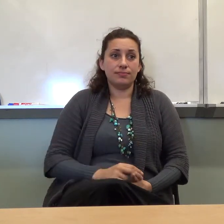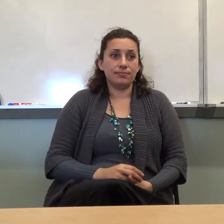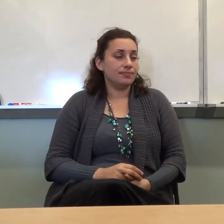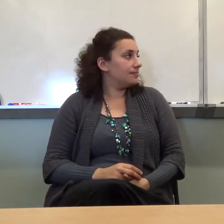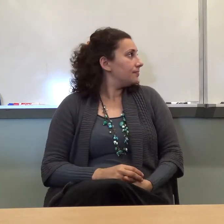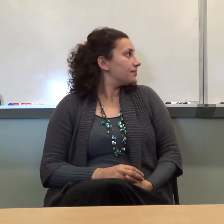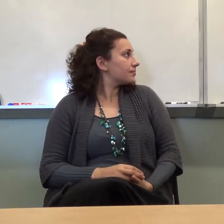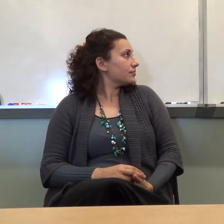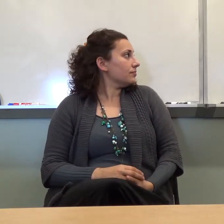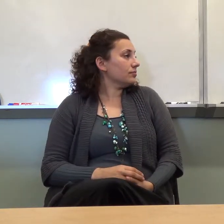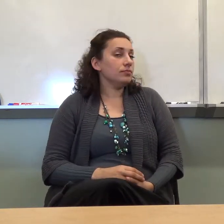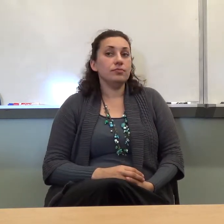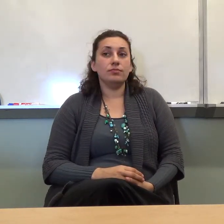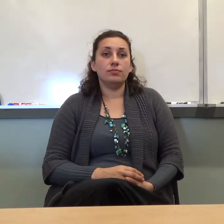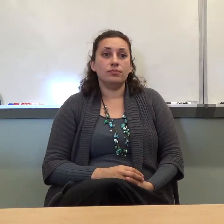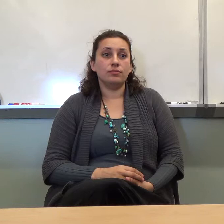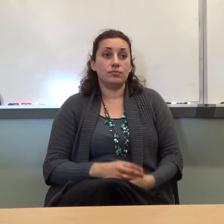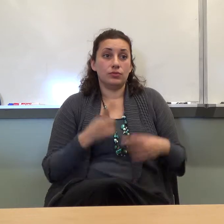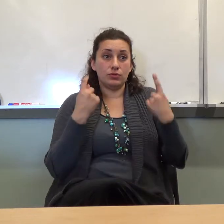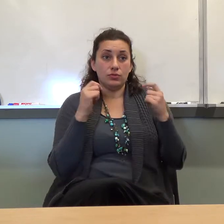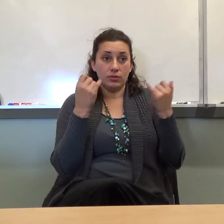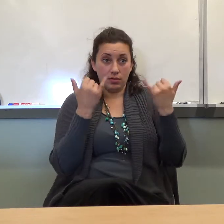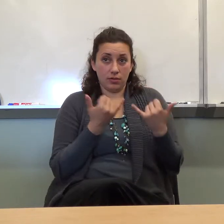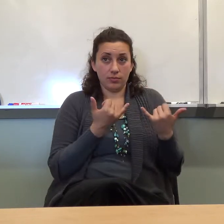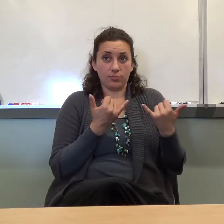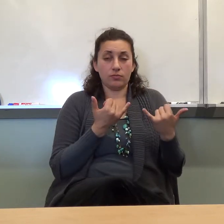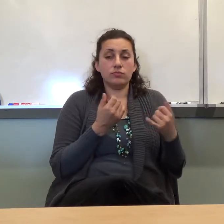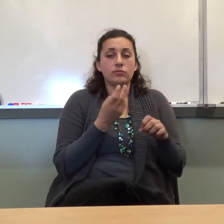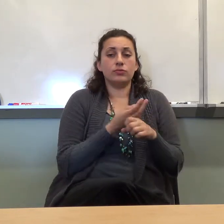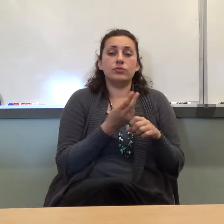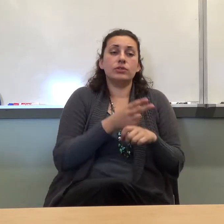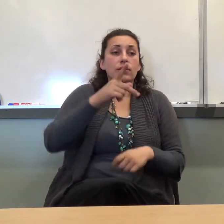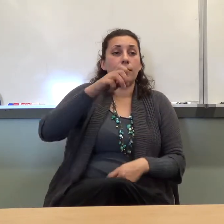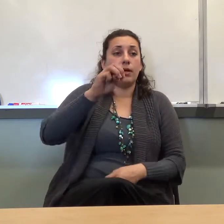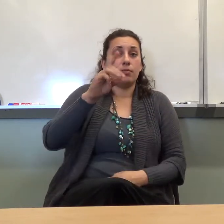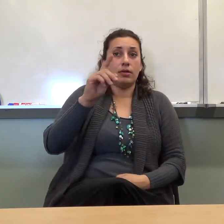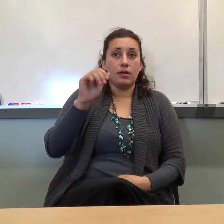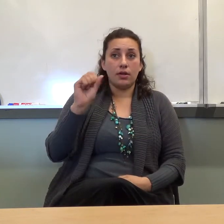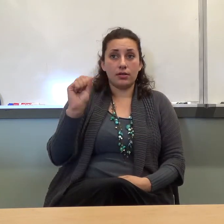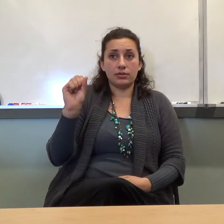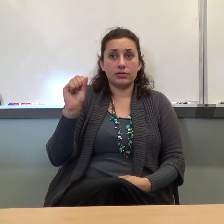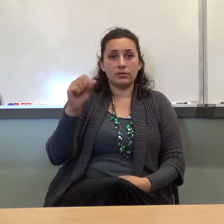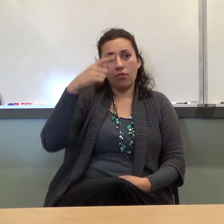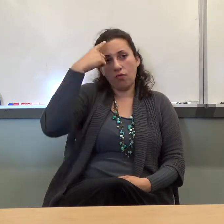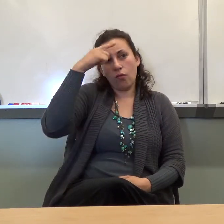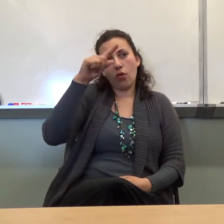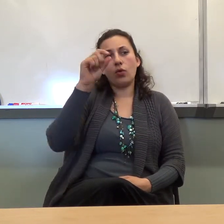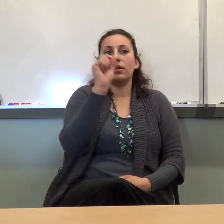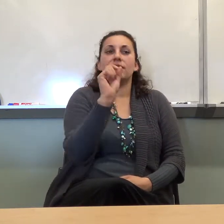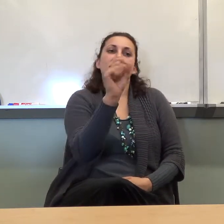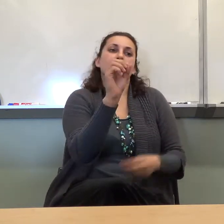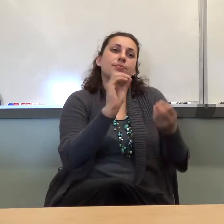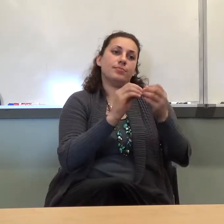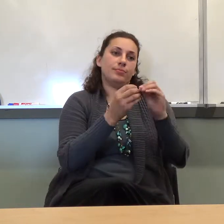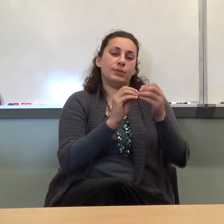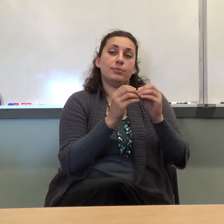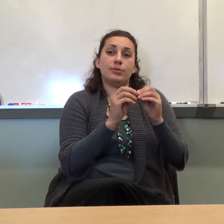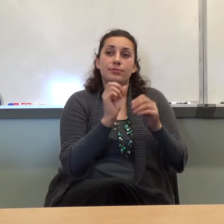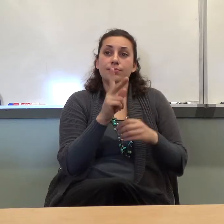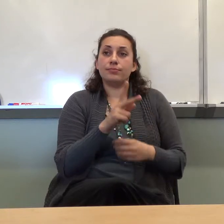What we're going to do now is use PEMDAS, first of all, just on decimal expressions, just to get used to